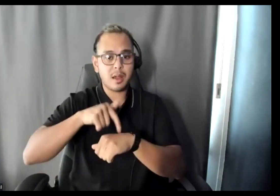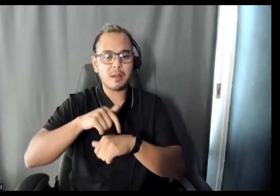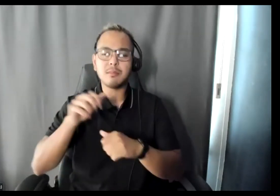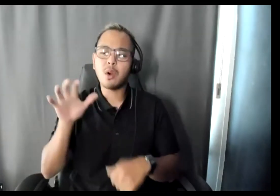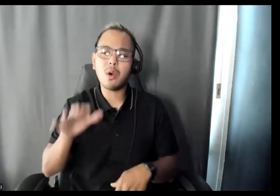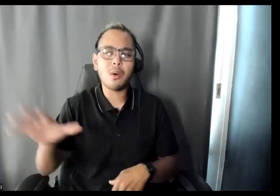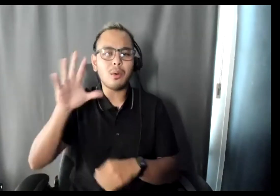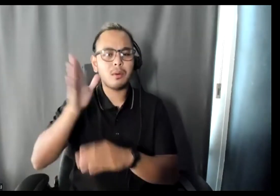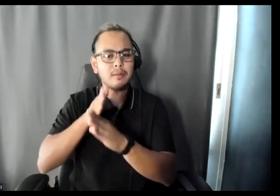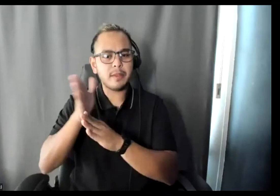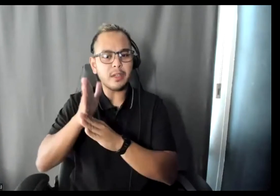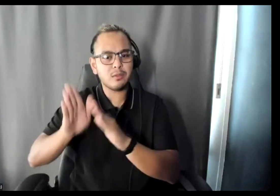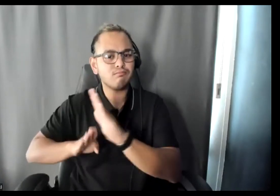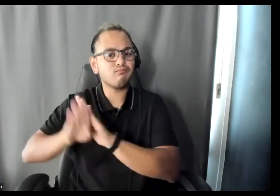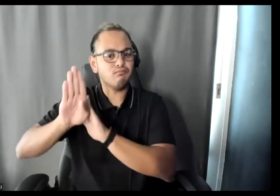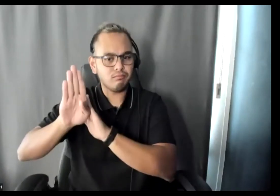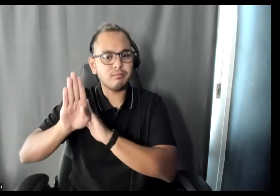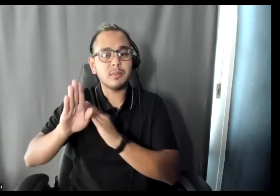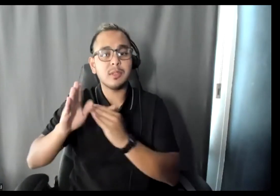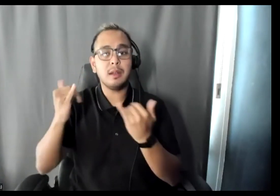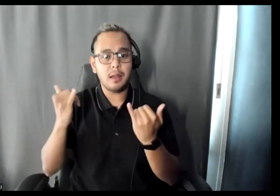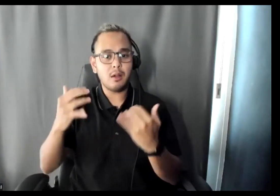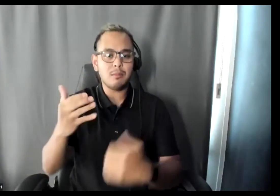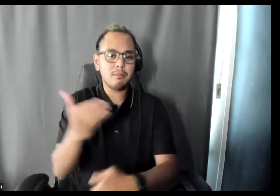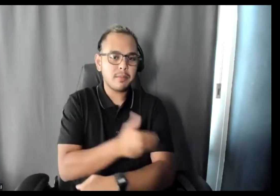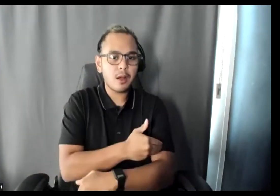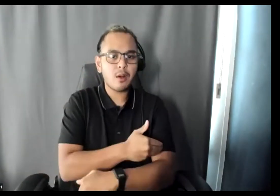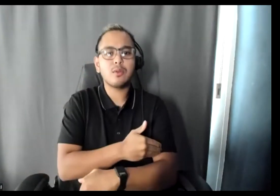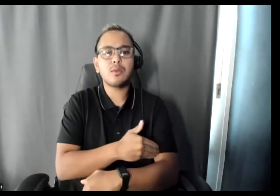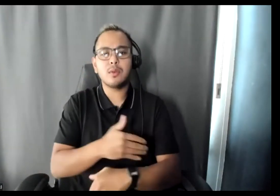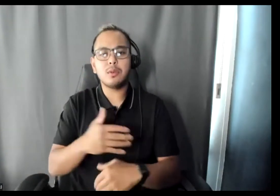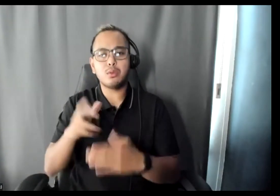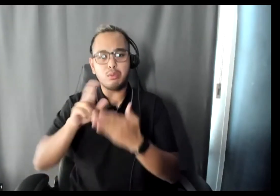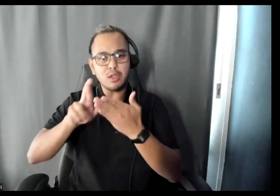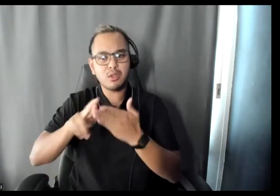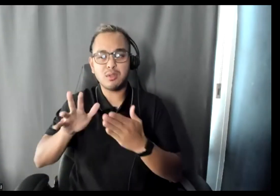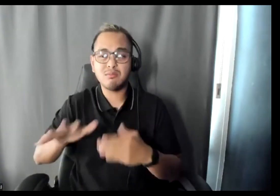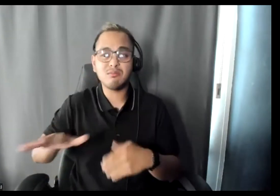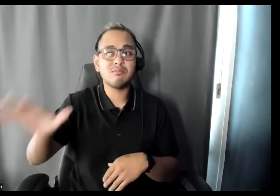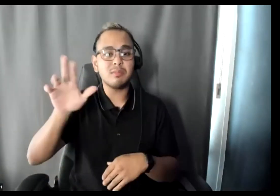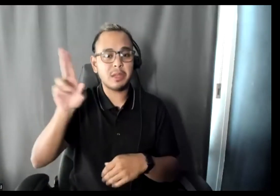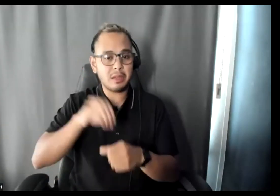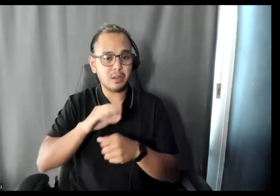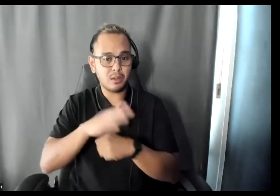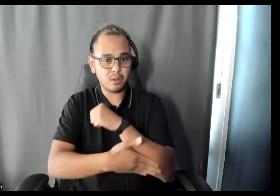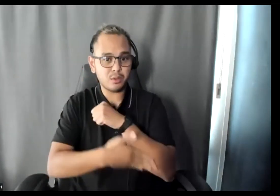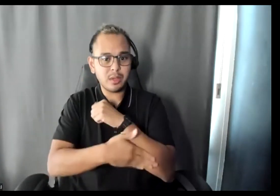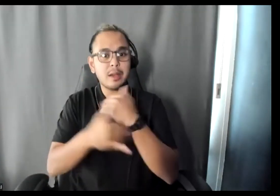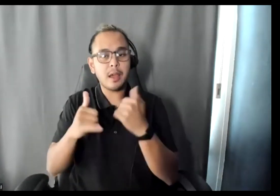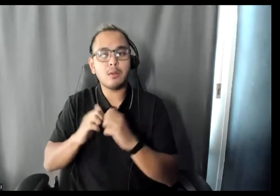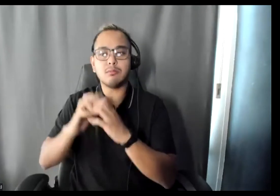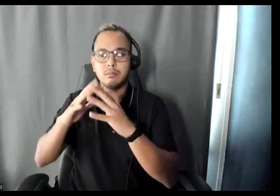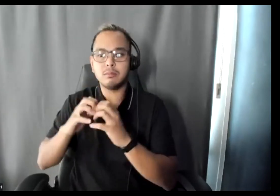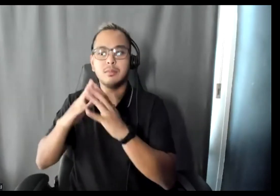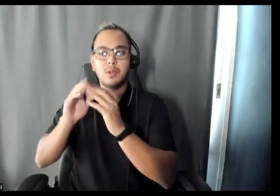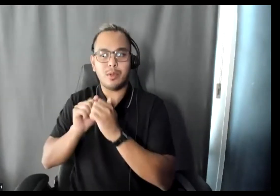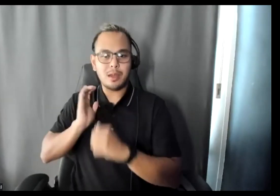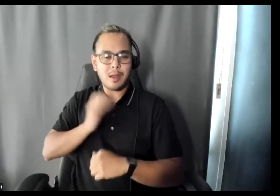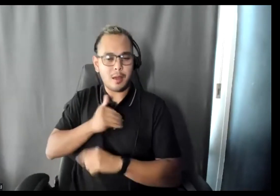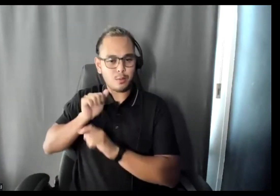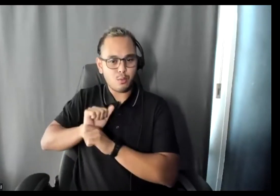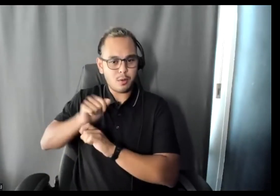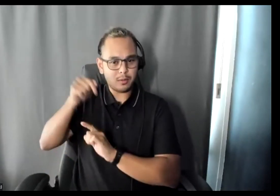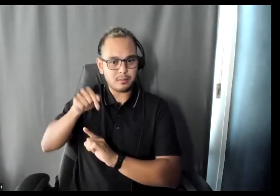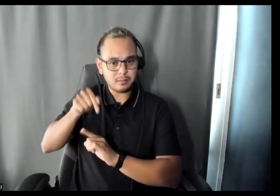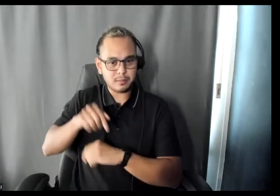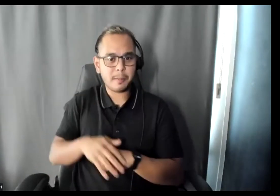has grown up around that research. Some of the most powerful work I see being done across this country is now growing up around that body of work. For the last